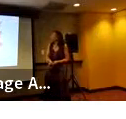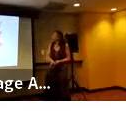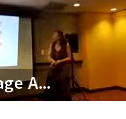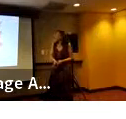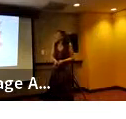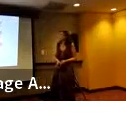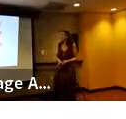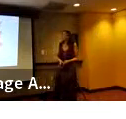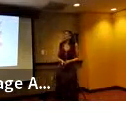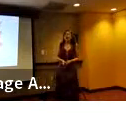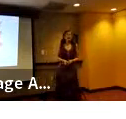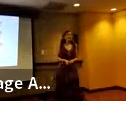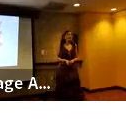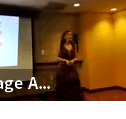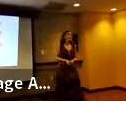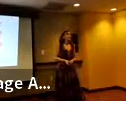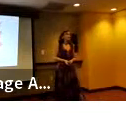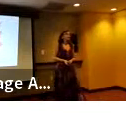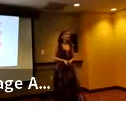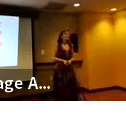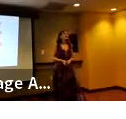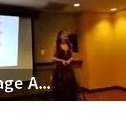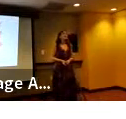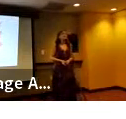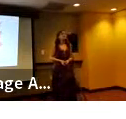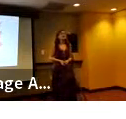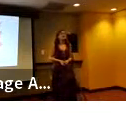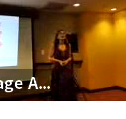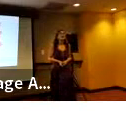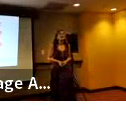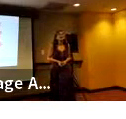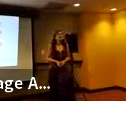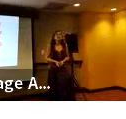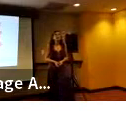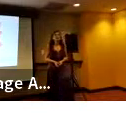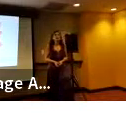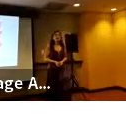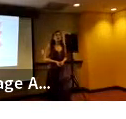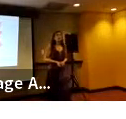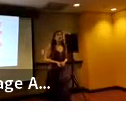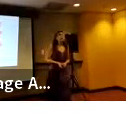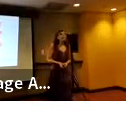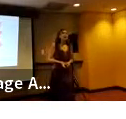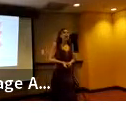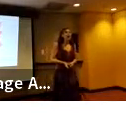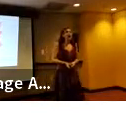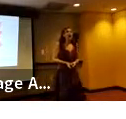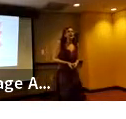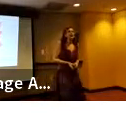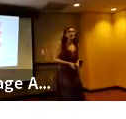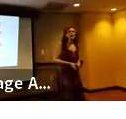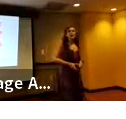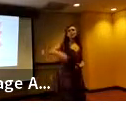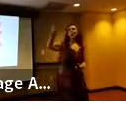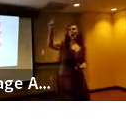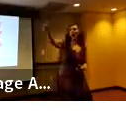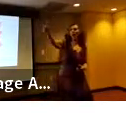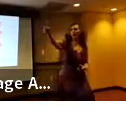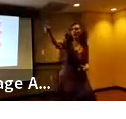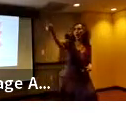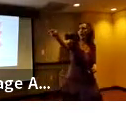disability with the word accessibility is political. It is driven by